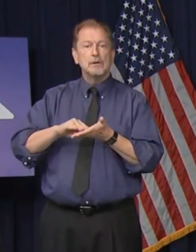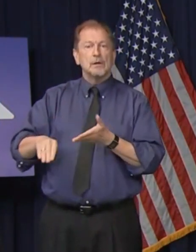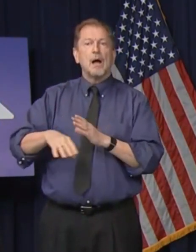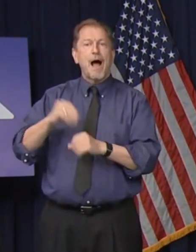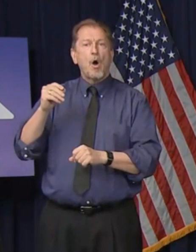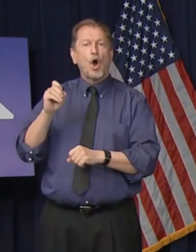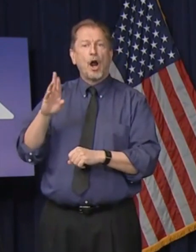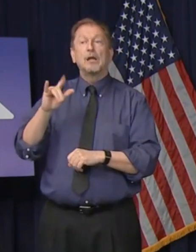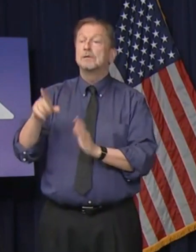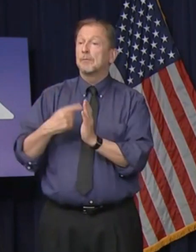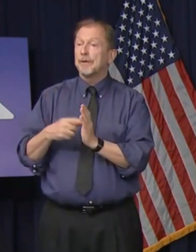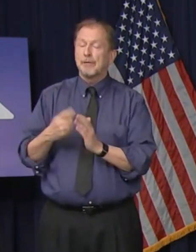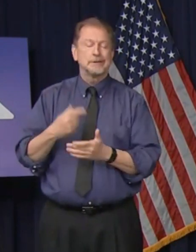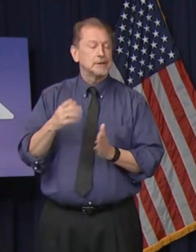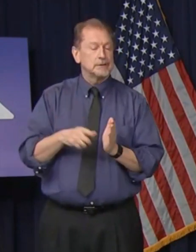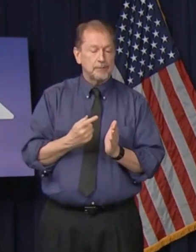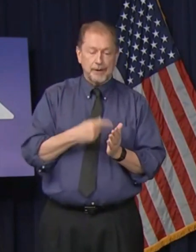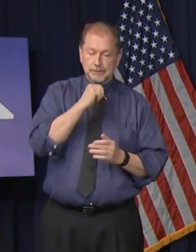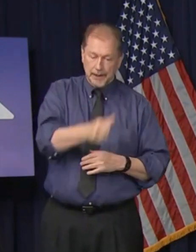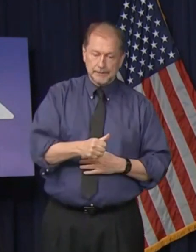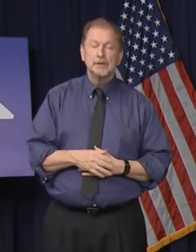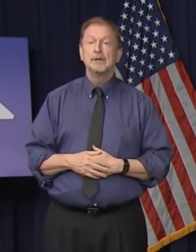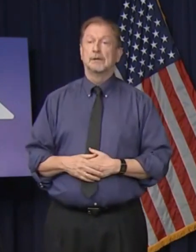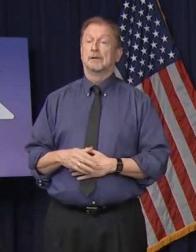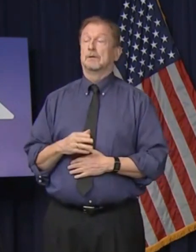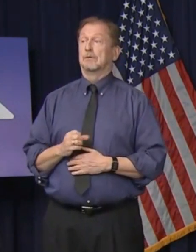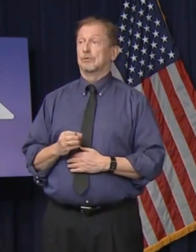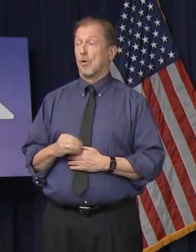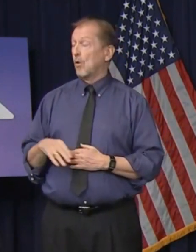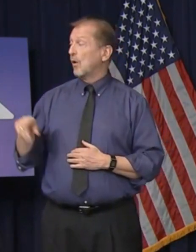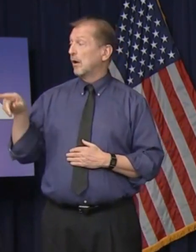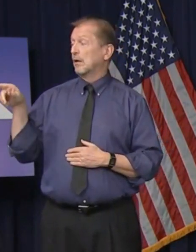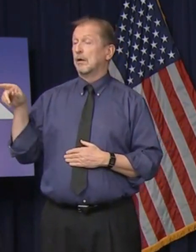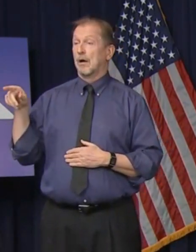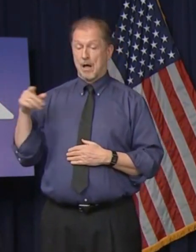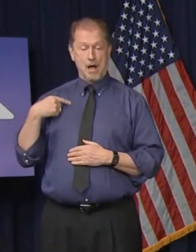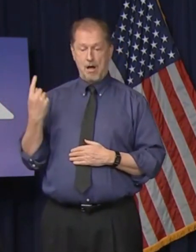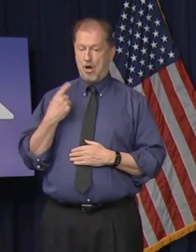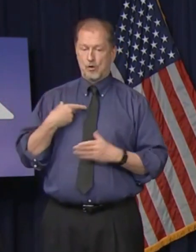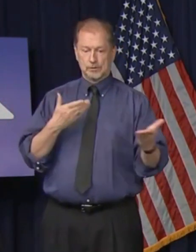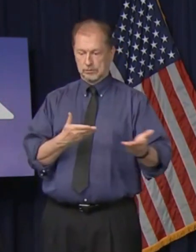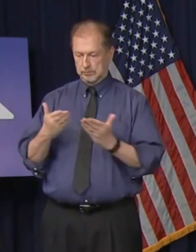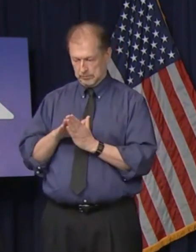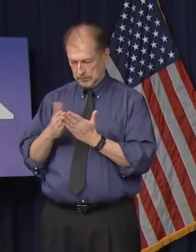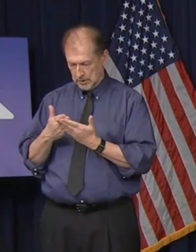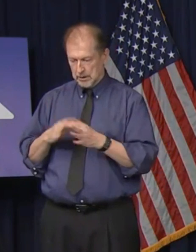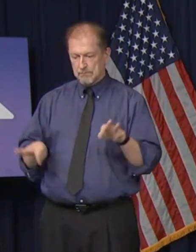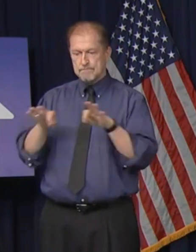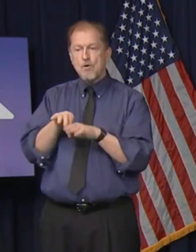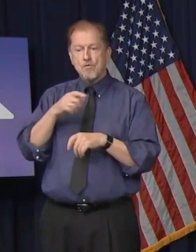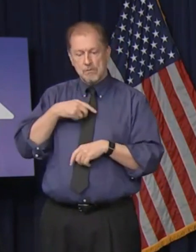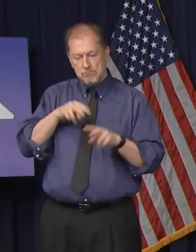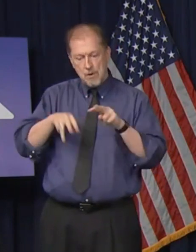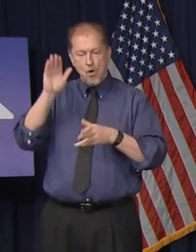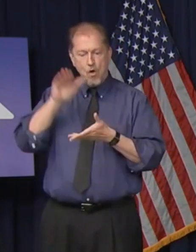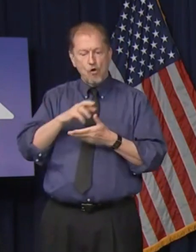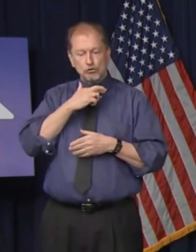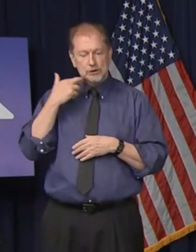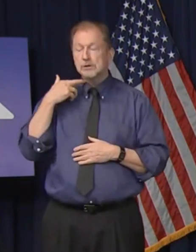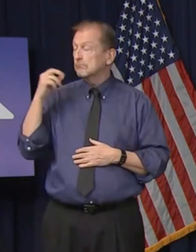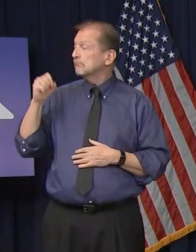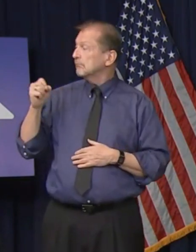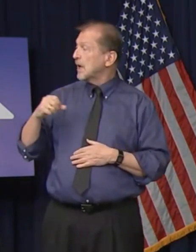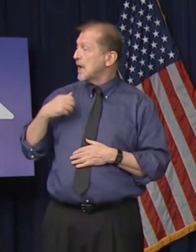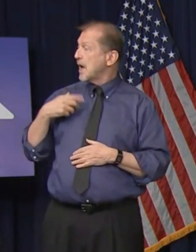the contention that I am, that I'm looking at and actually do commute sentences. That's an